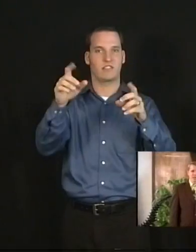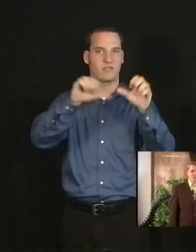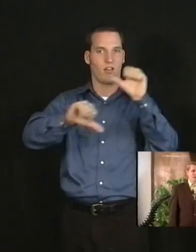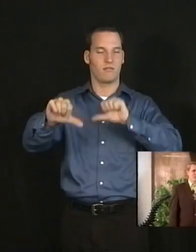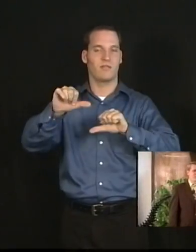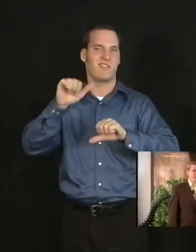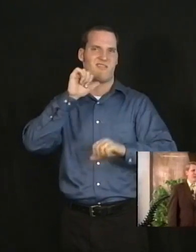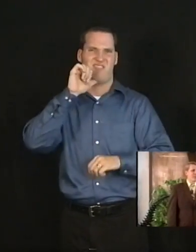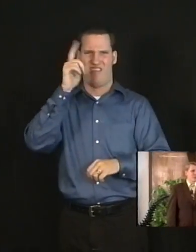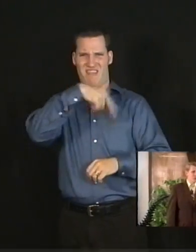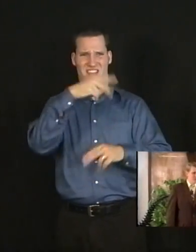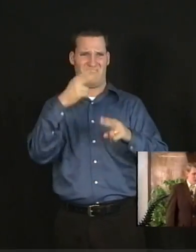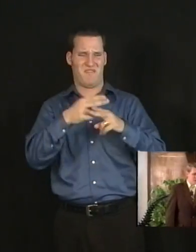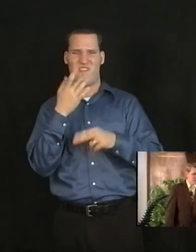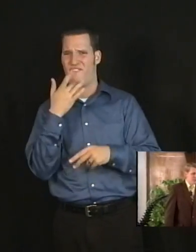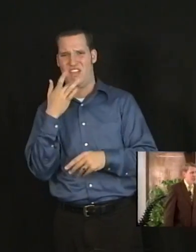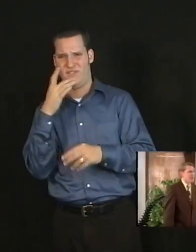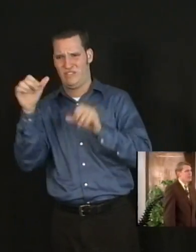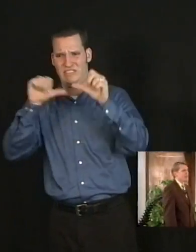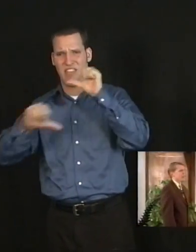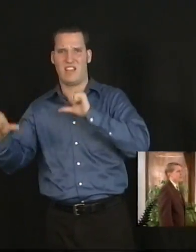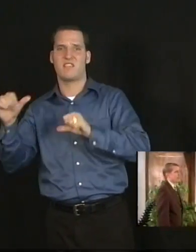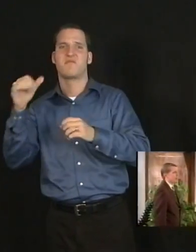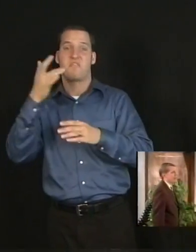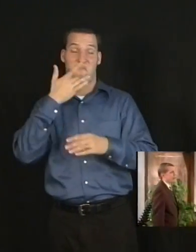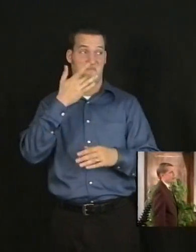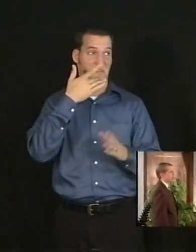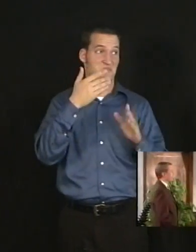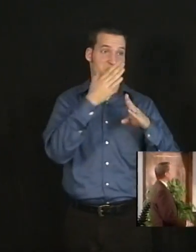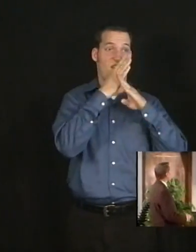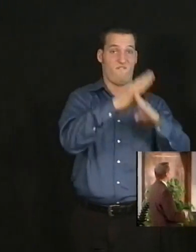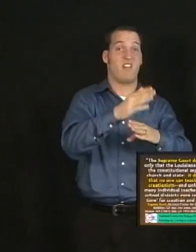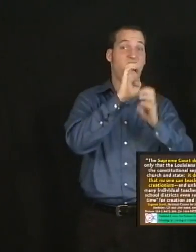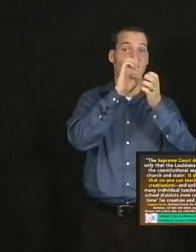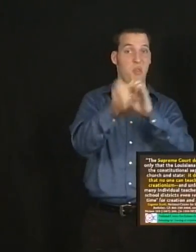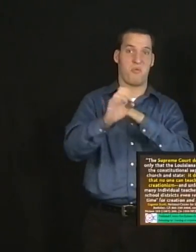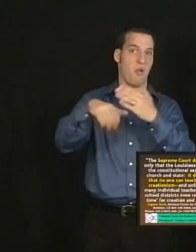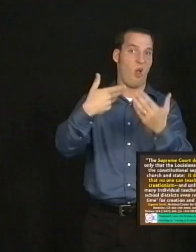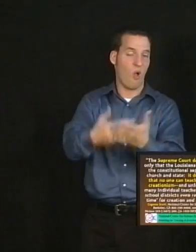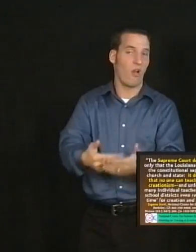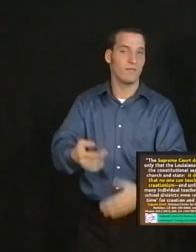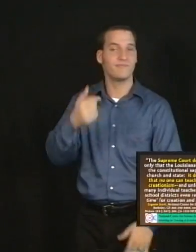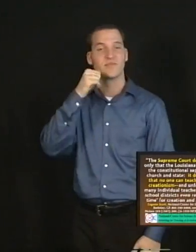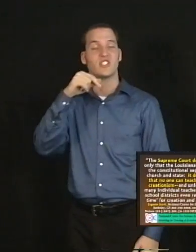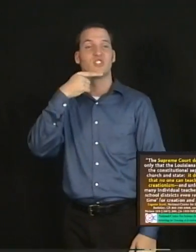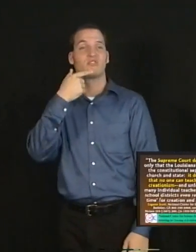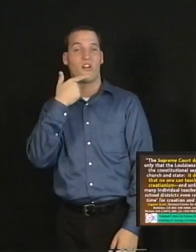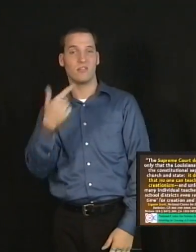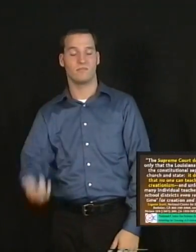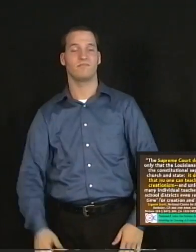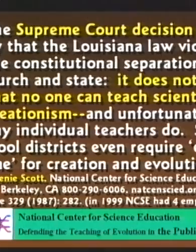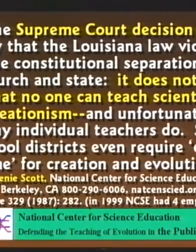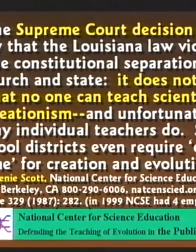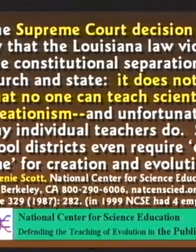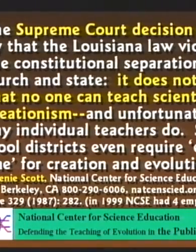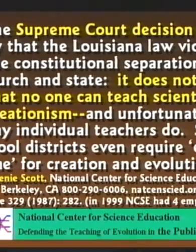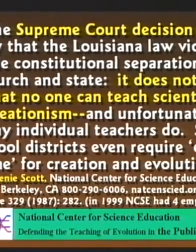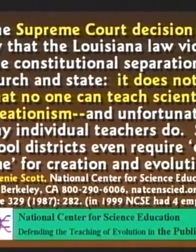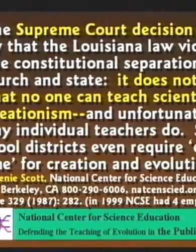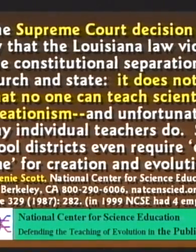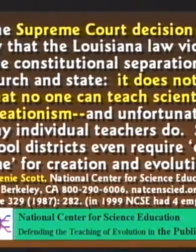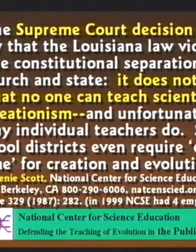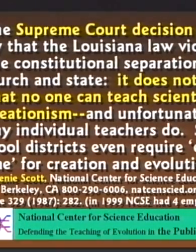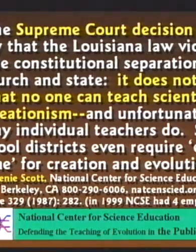favor of science. They're in favor of defending evolution is all. She said, the Supreme Court decision says only that the Louisiana law